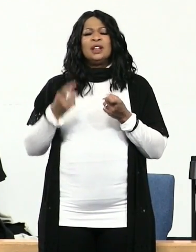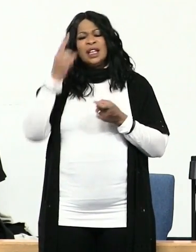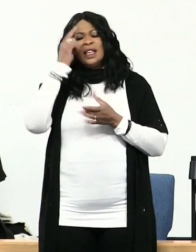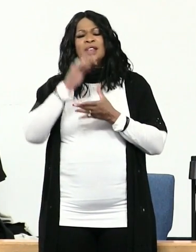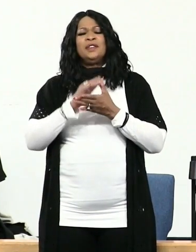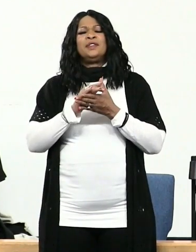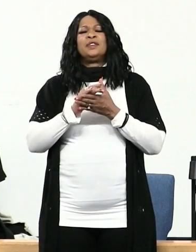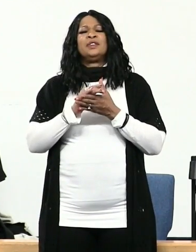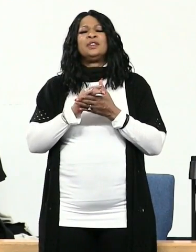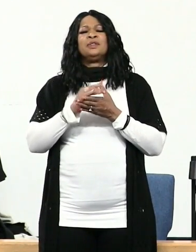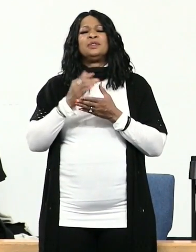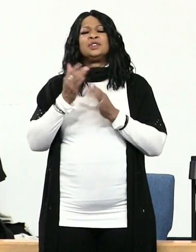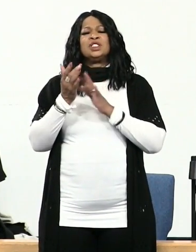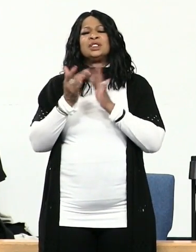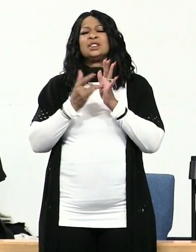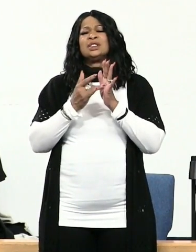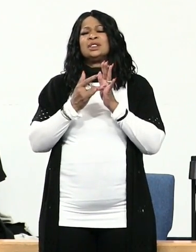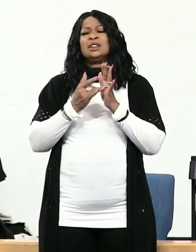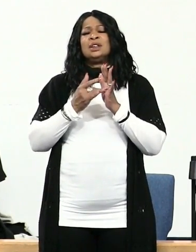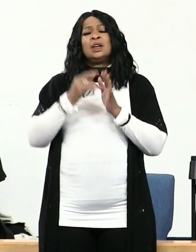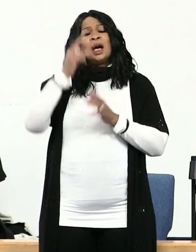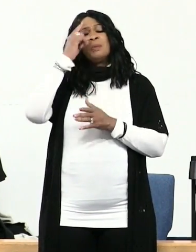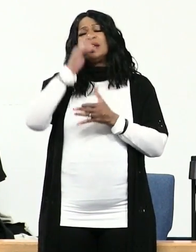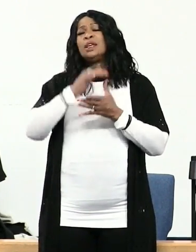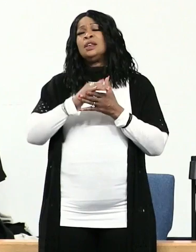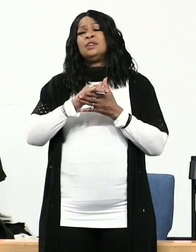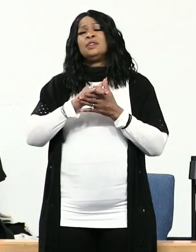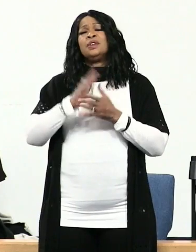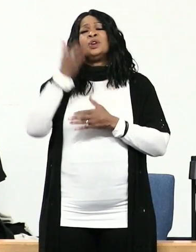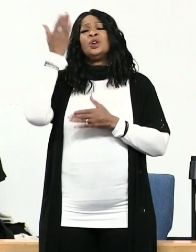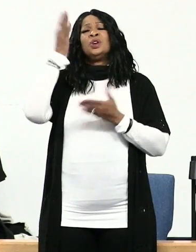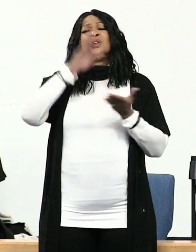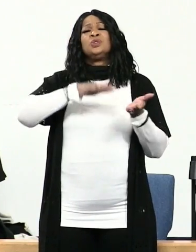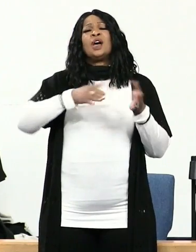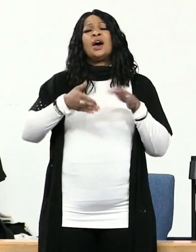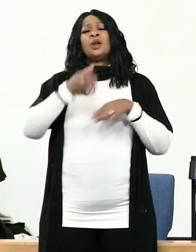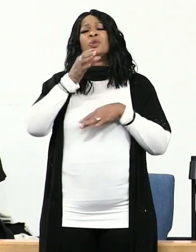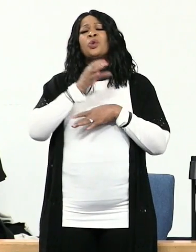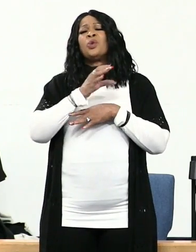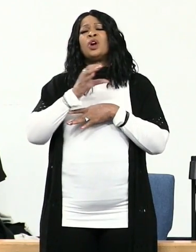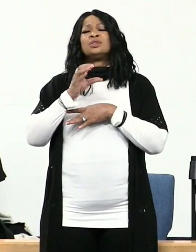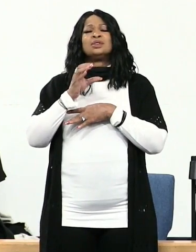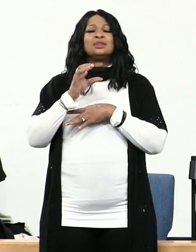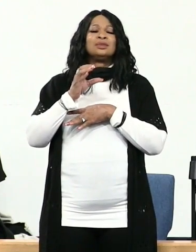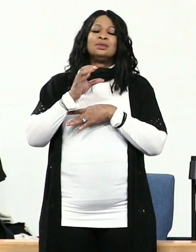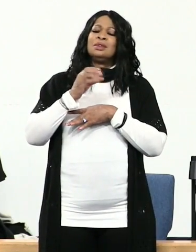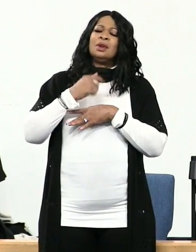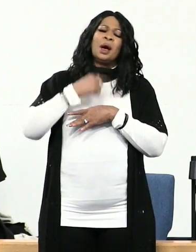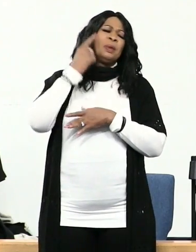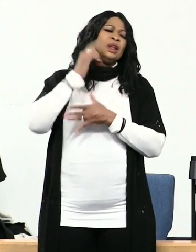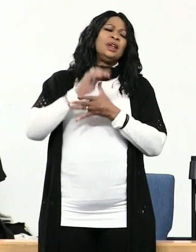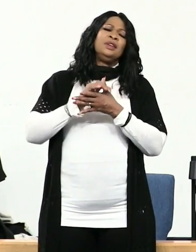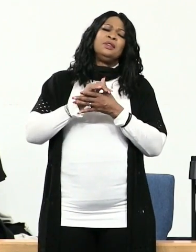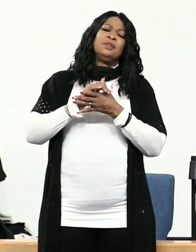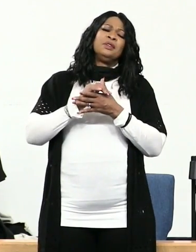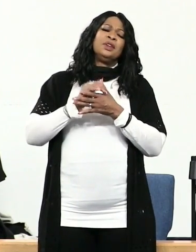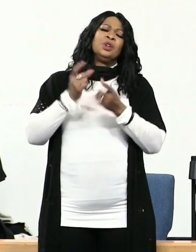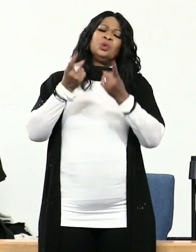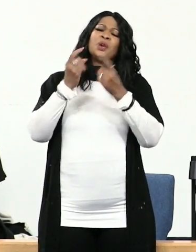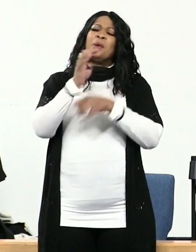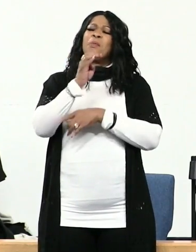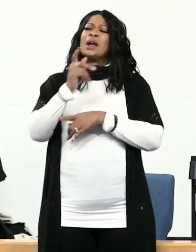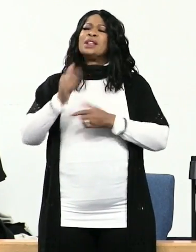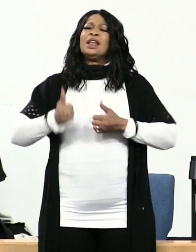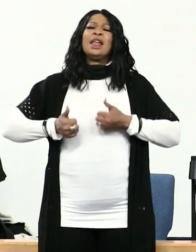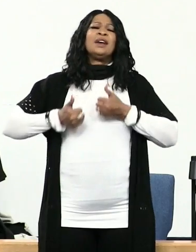I believe you sent Jesus. I believed he died on the cross. I believe